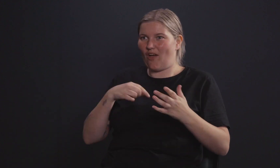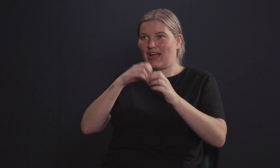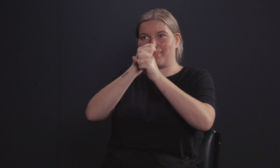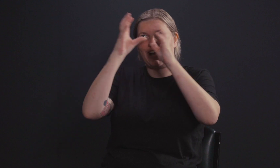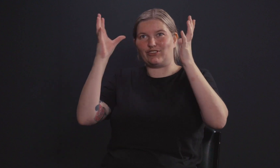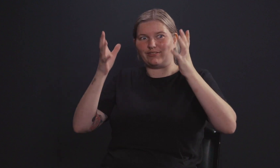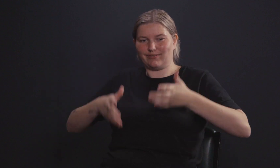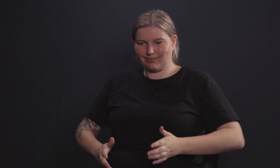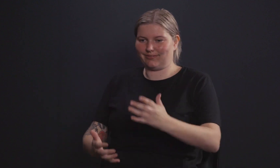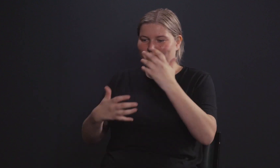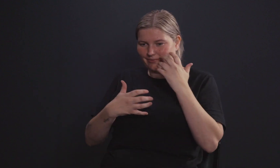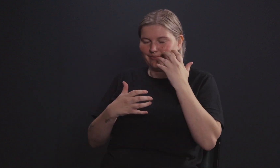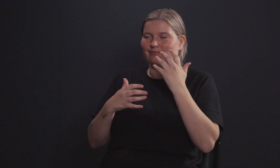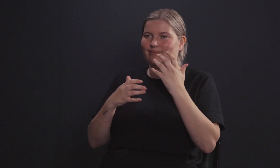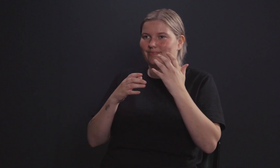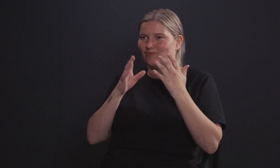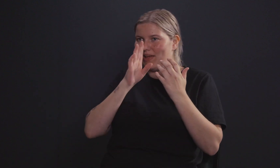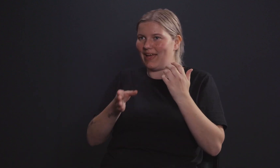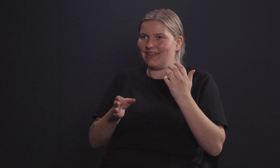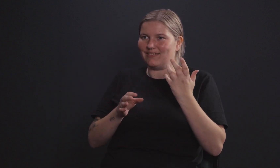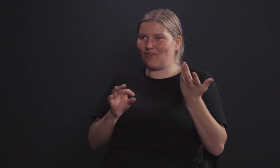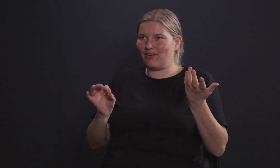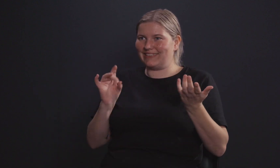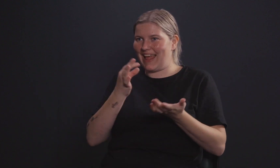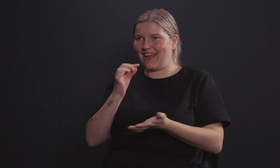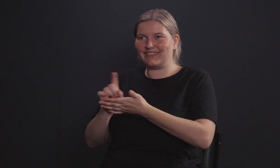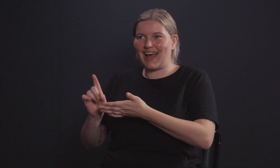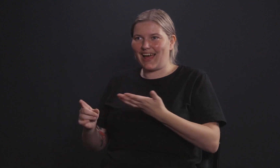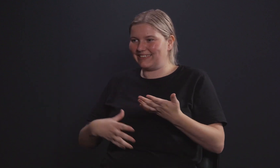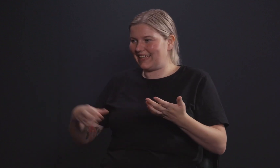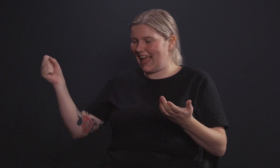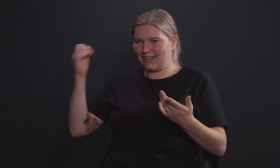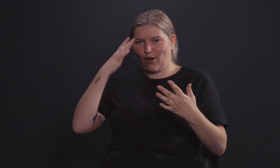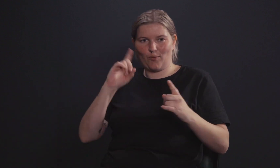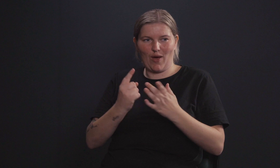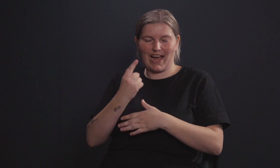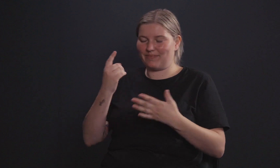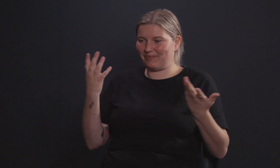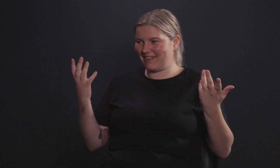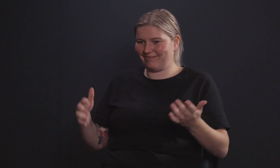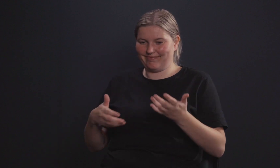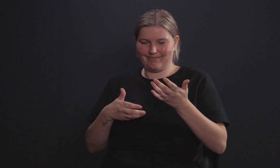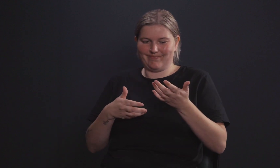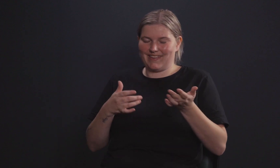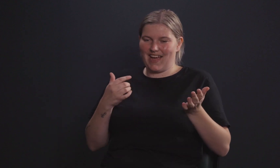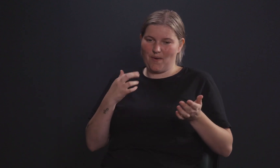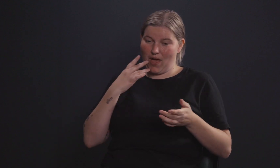I always imagined I'd give birth and be able to hold my baby straight away, not 10 hours later. When I was finally able to meet